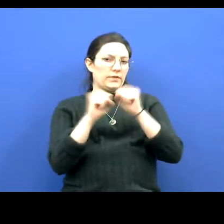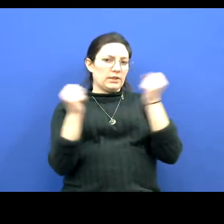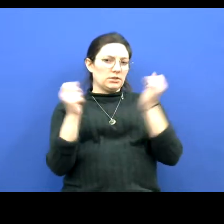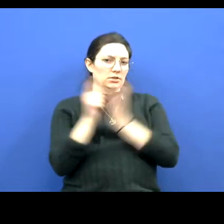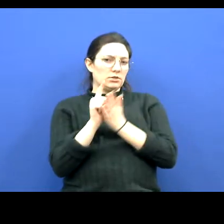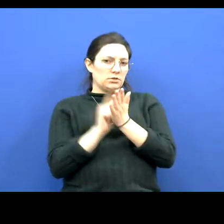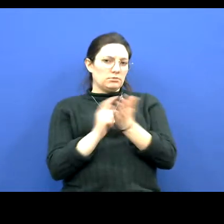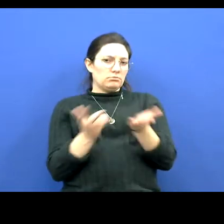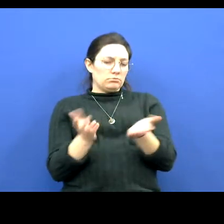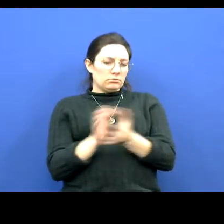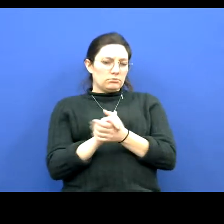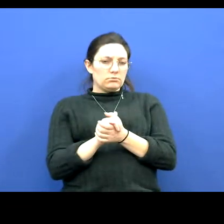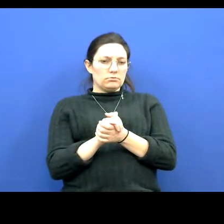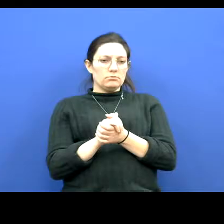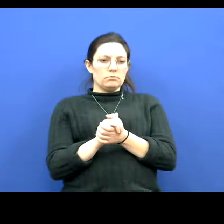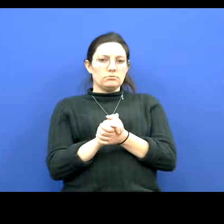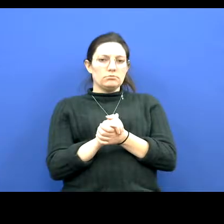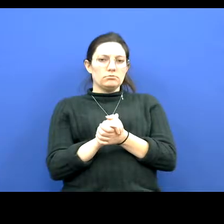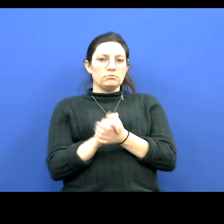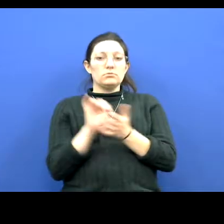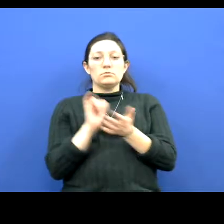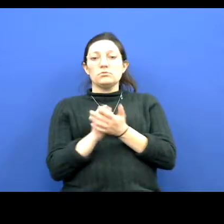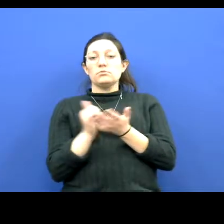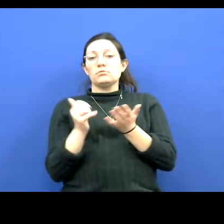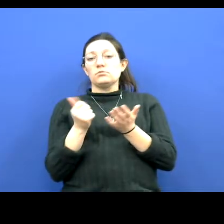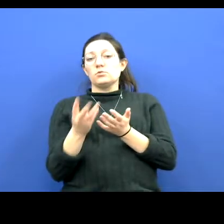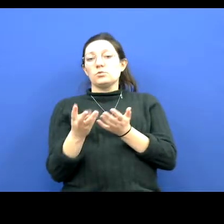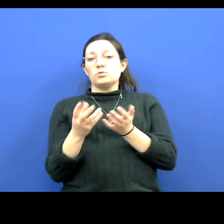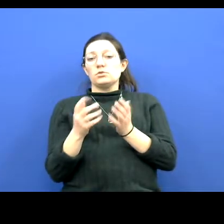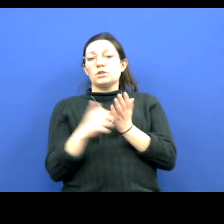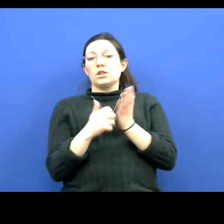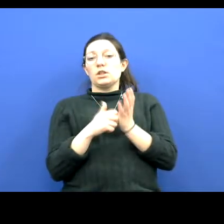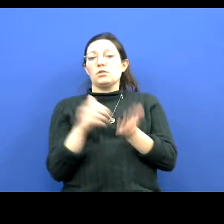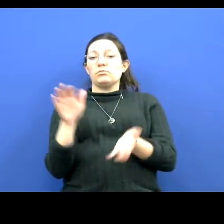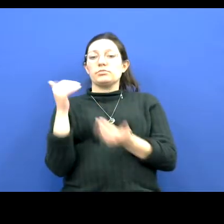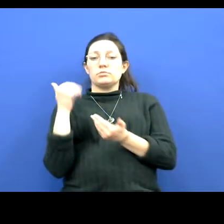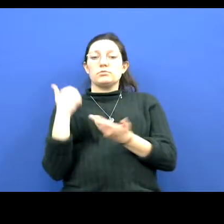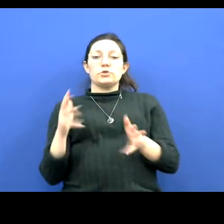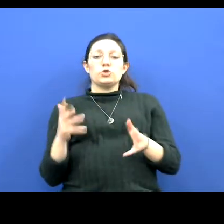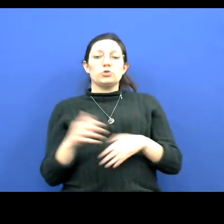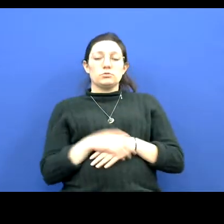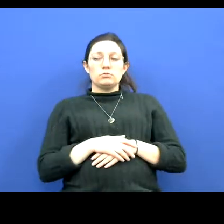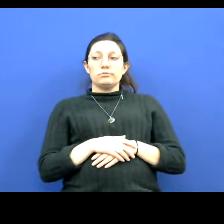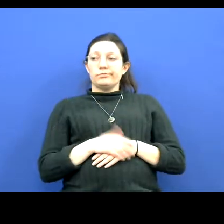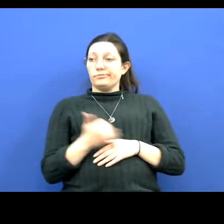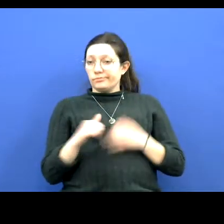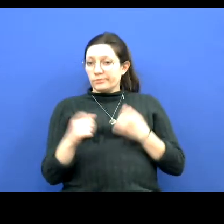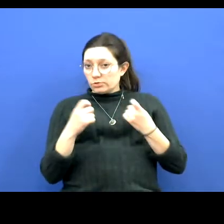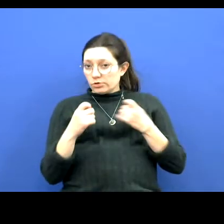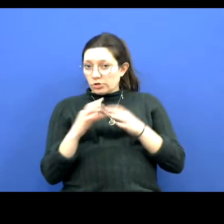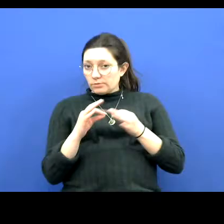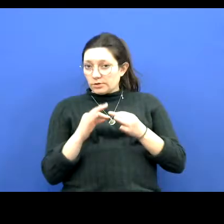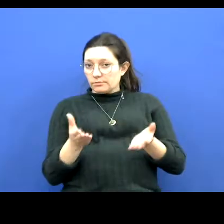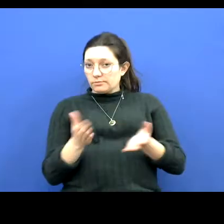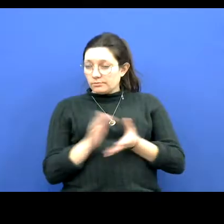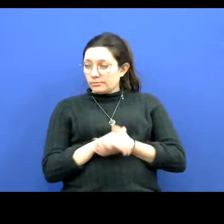So that's been generating a number of tickets. So any questions, comments on